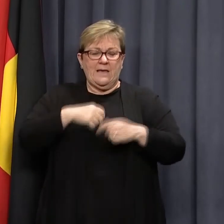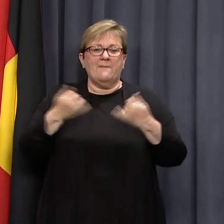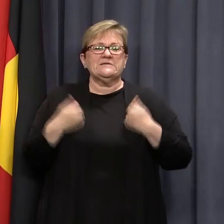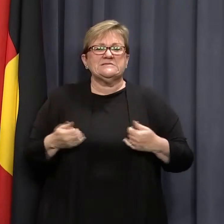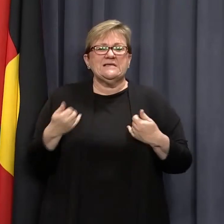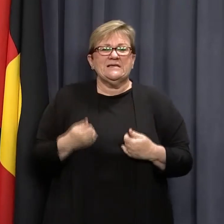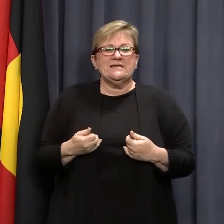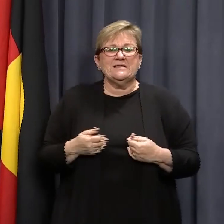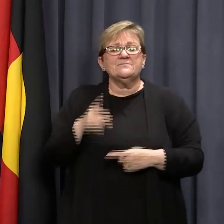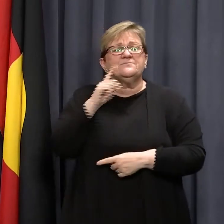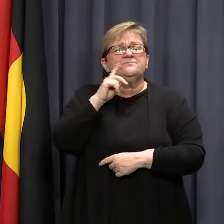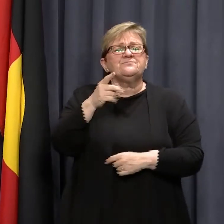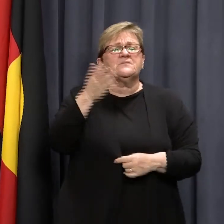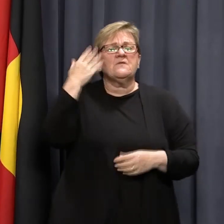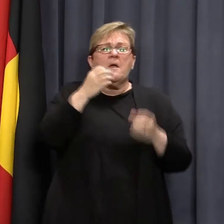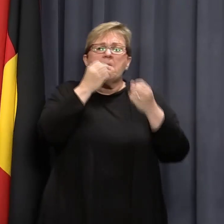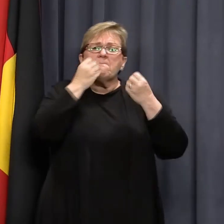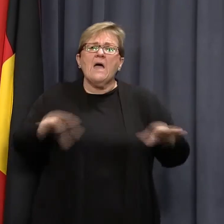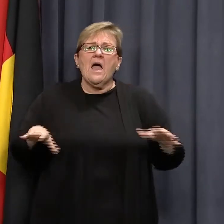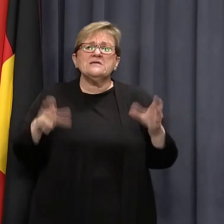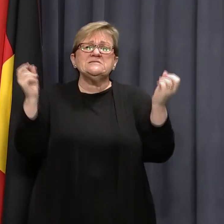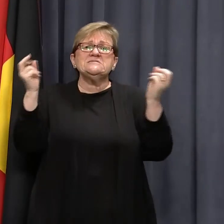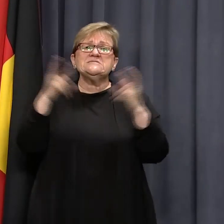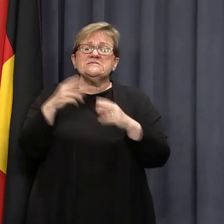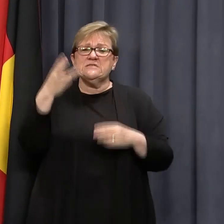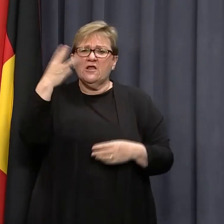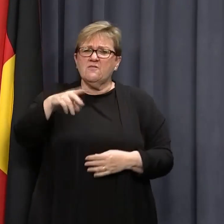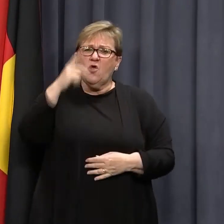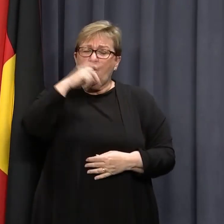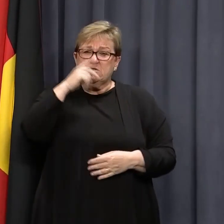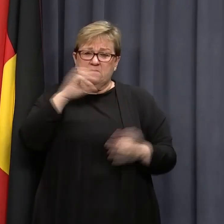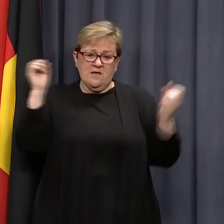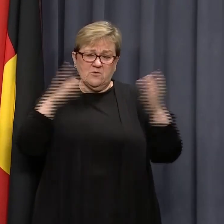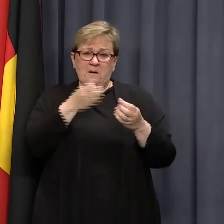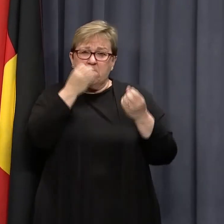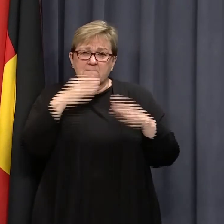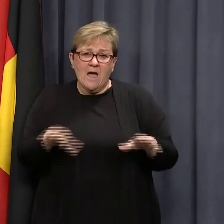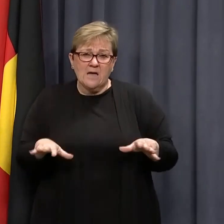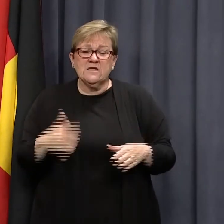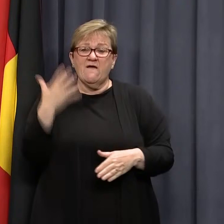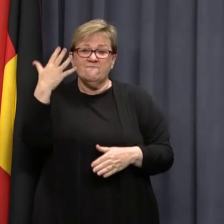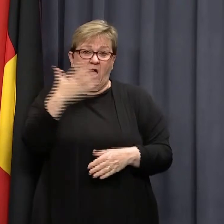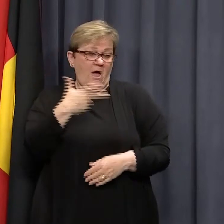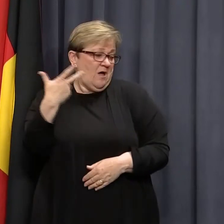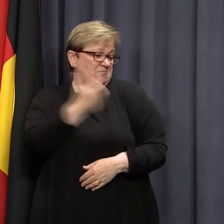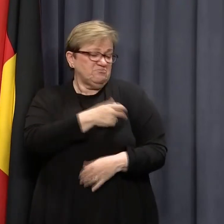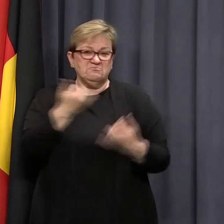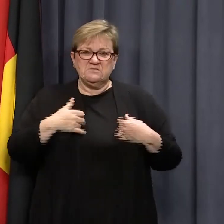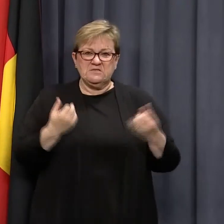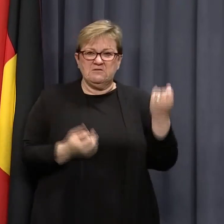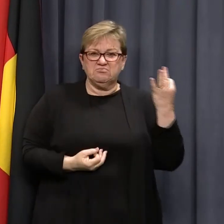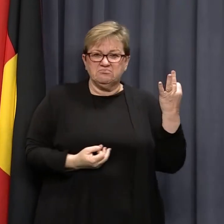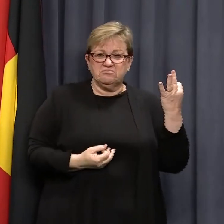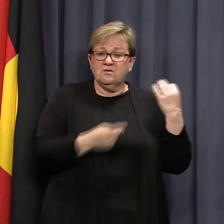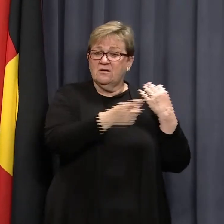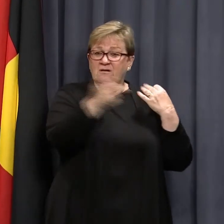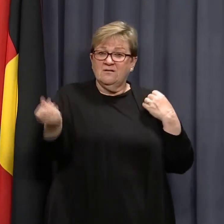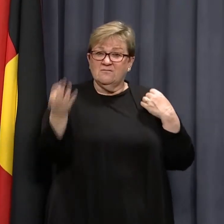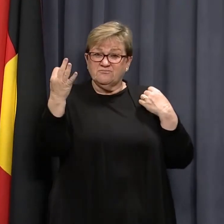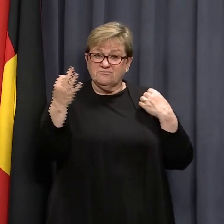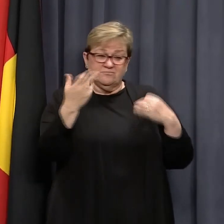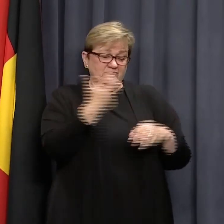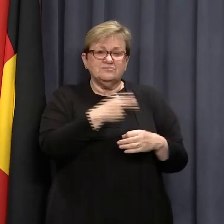The party in Sydney where 30 people were at the party, 5 who were vaccinated didn't get the disease, 25 who